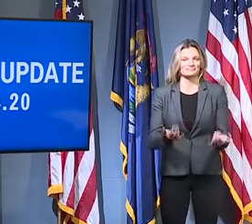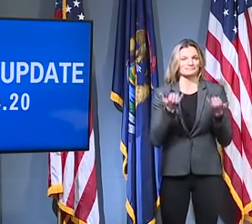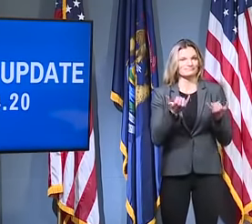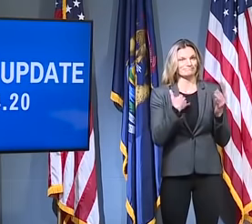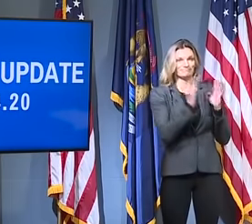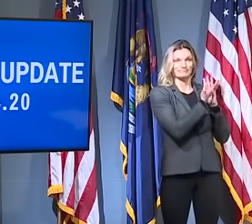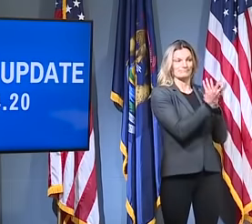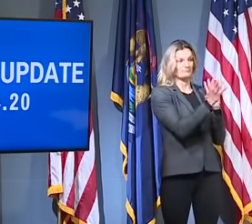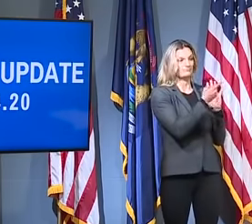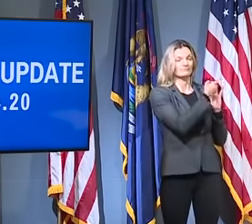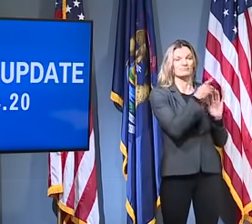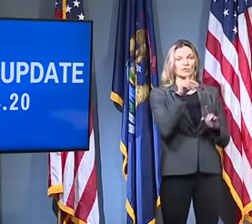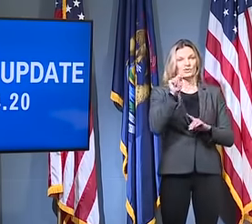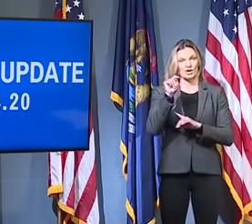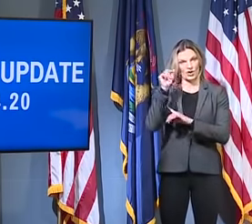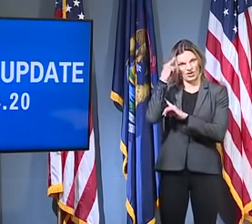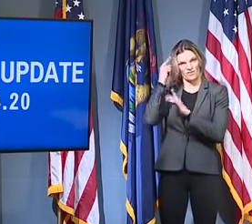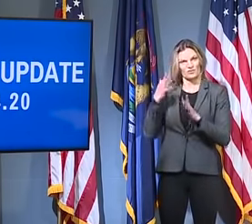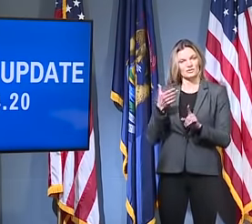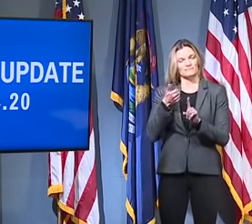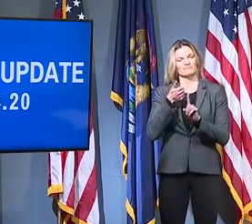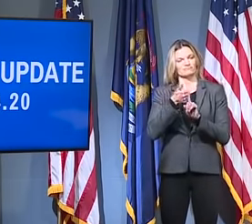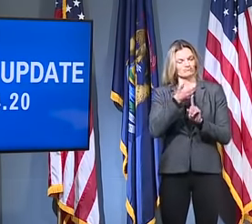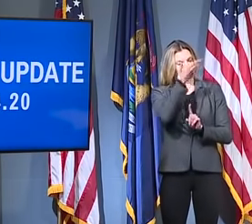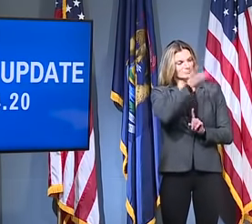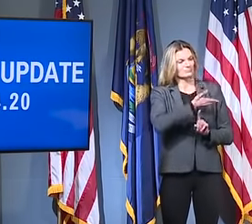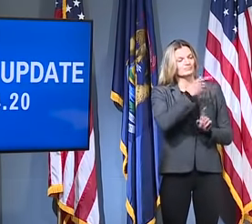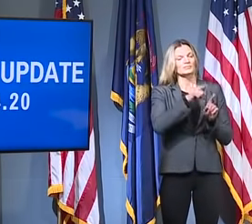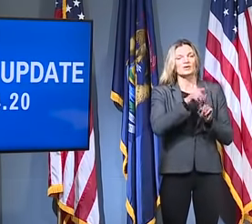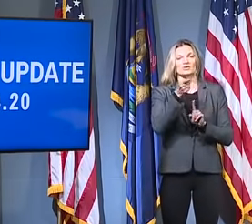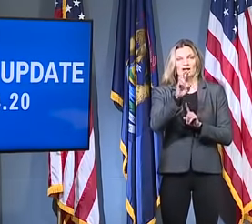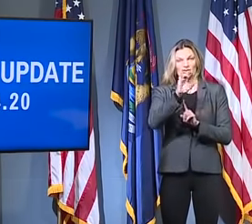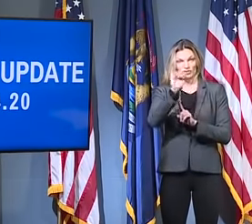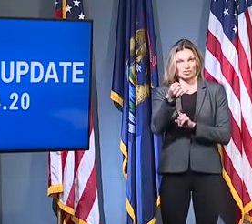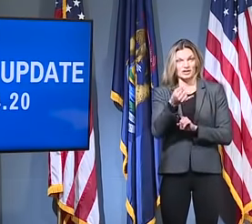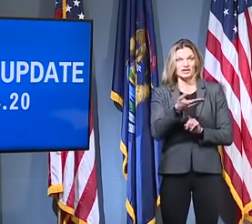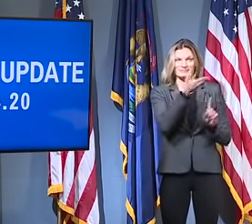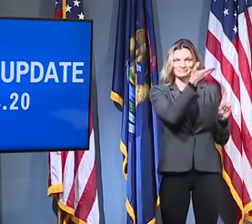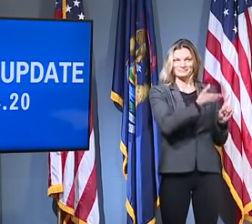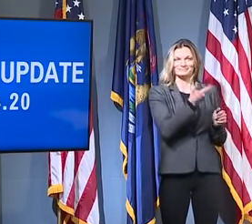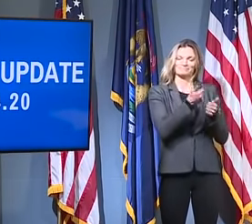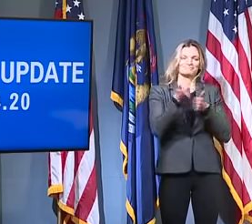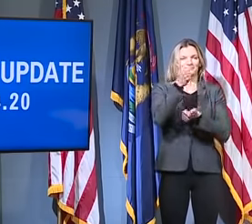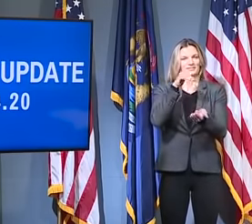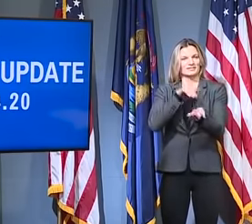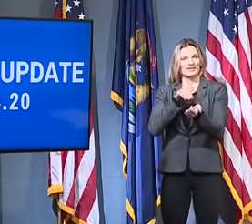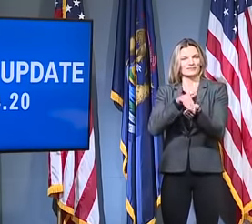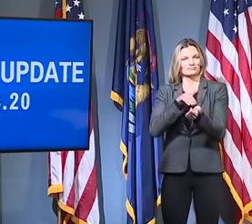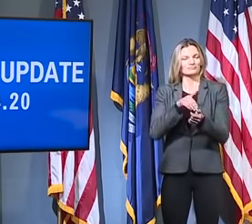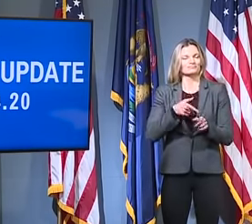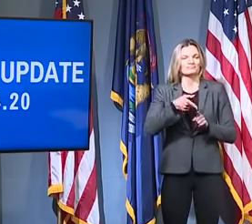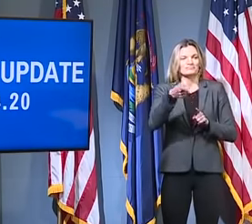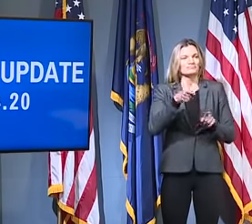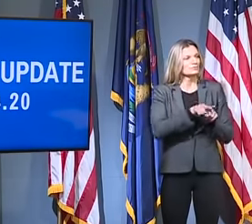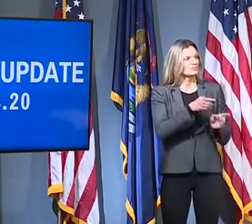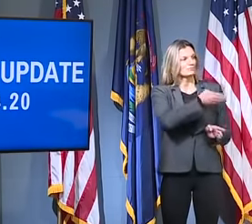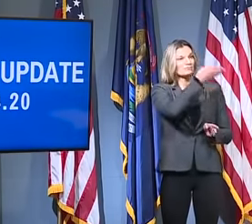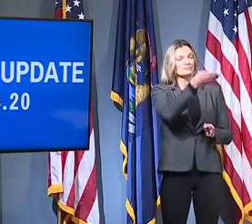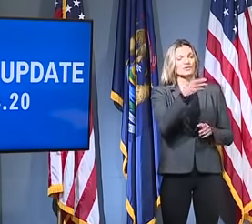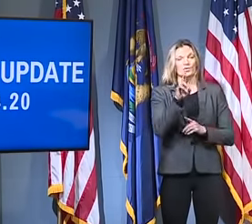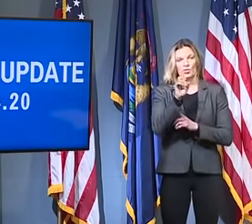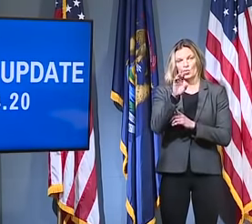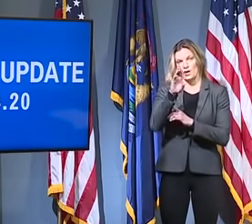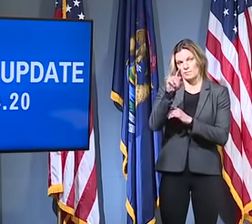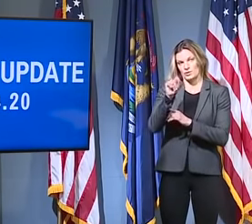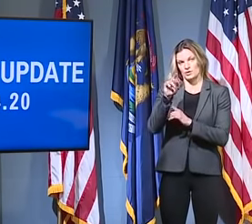today by our Lieutenant Governor, Garland Gilchrist, our Chief Medical Executive, Dr. Janae Caldoun, Robert Gordon, the Director